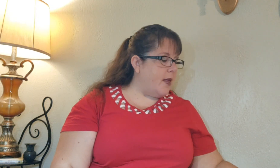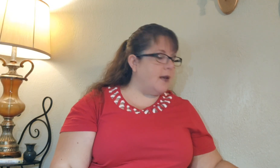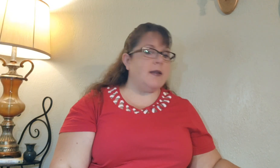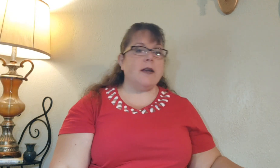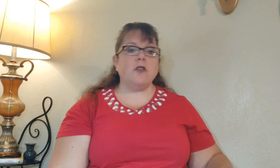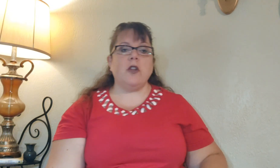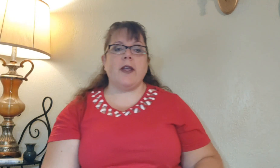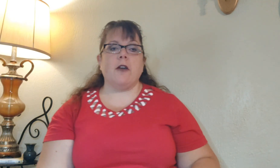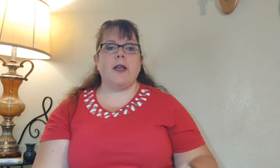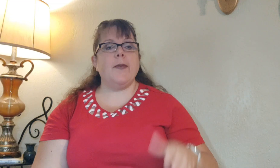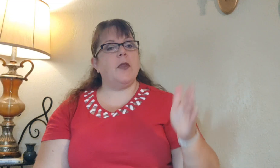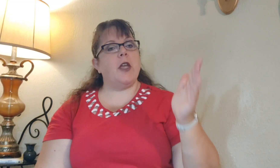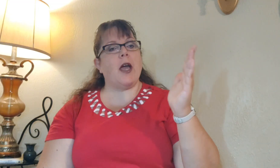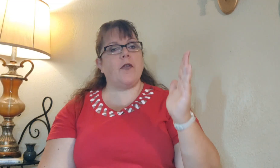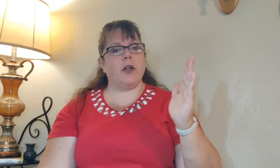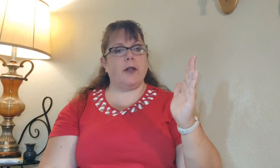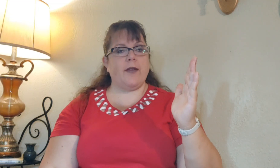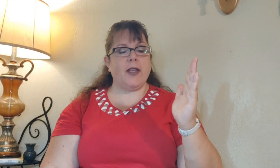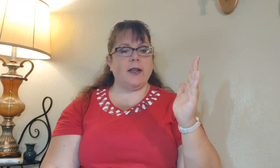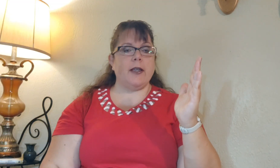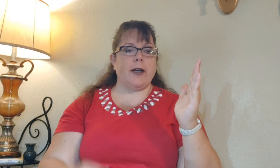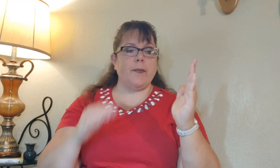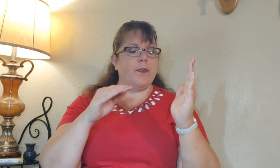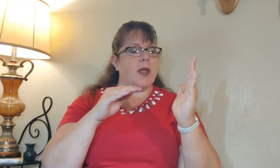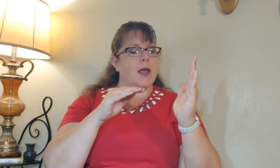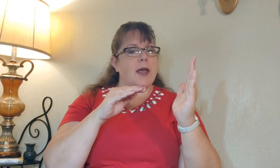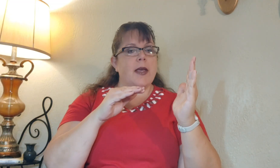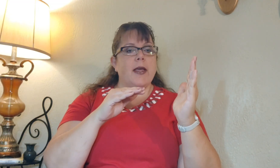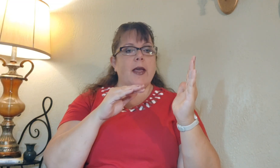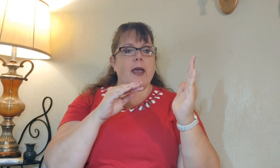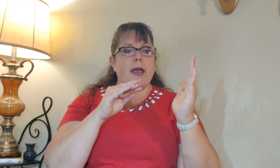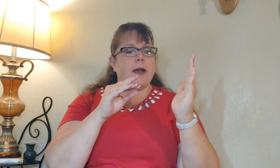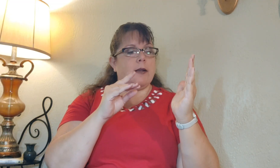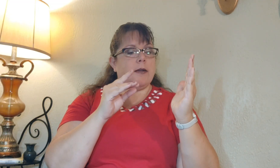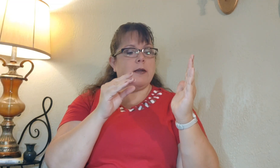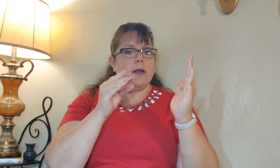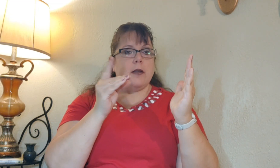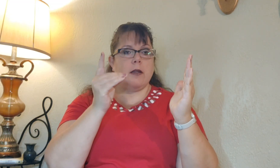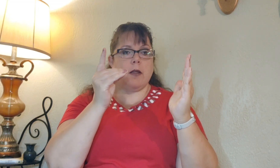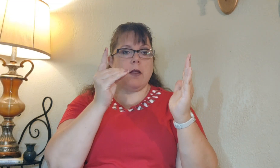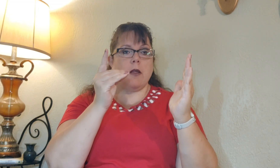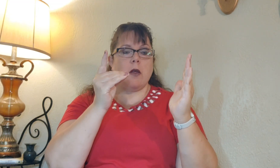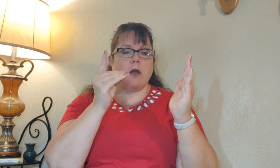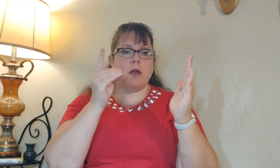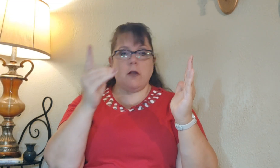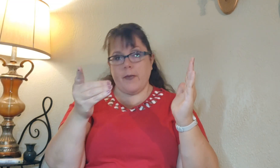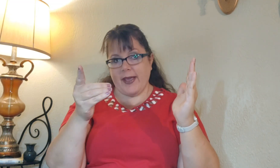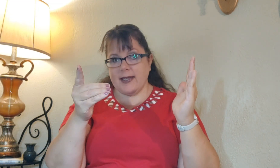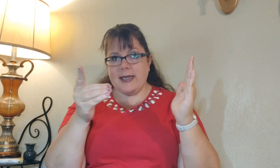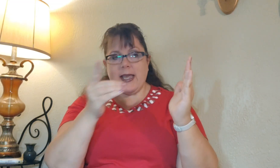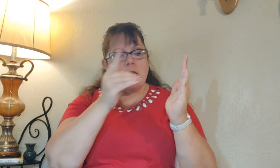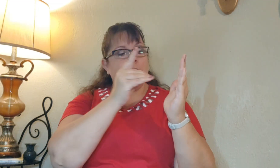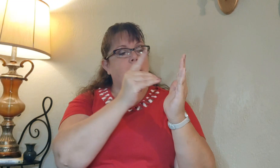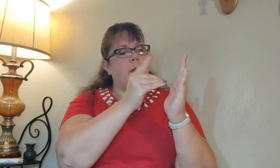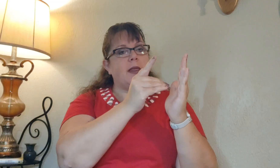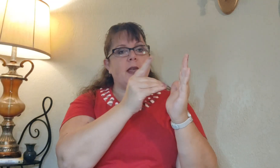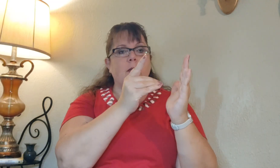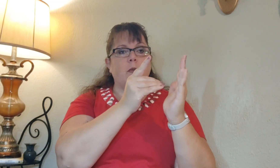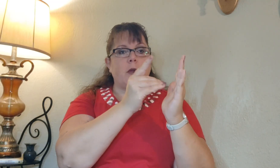And then dictionary, you have your left hand up and you make a D, but then with